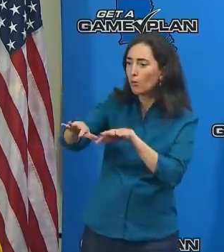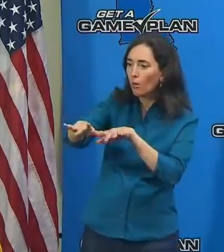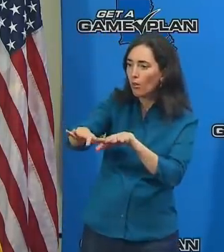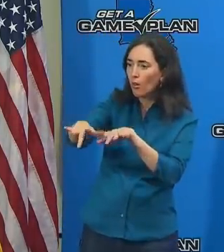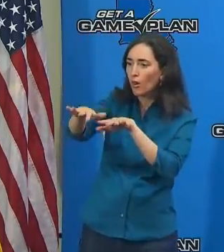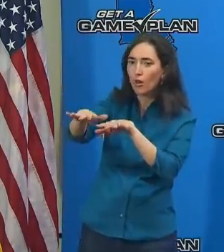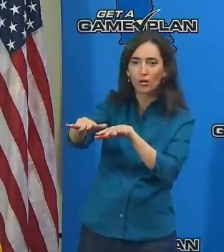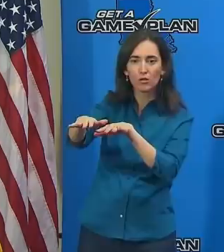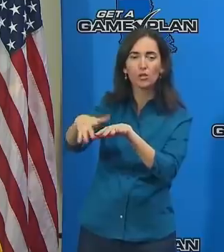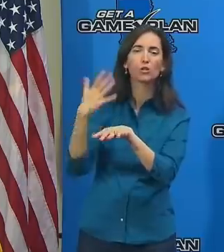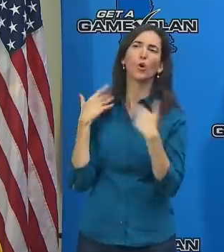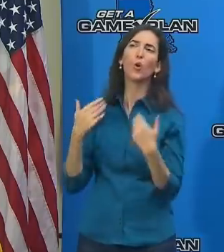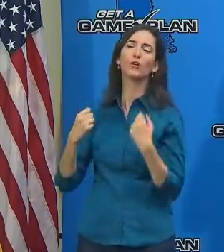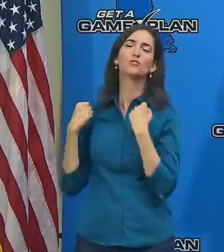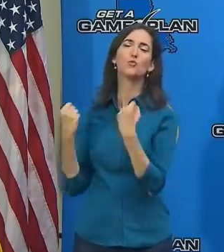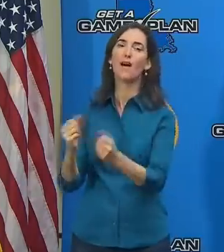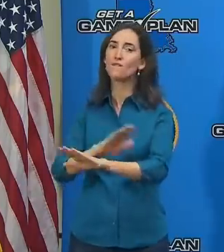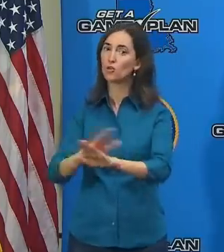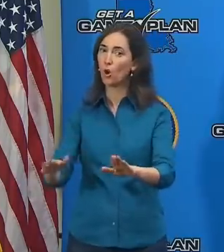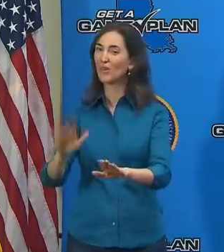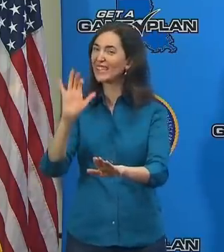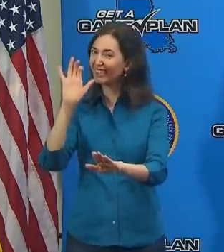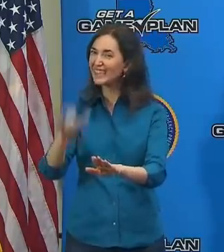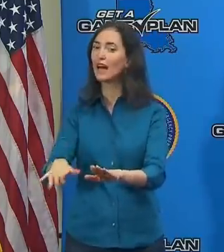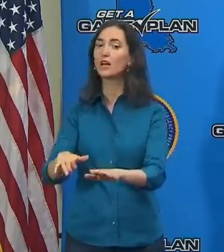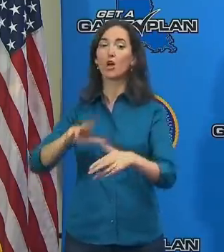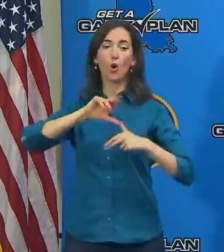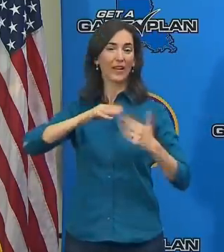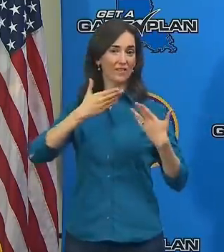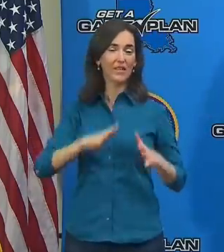we lose an awful lot of people after storms.